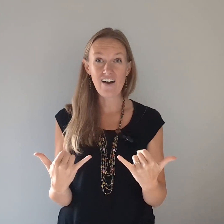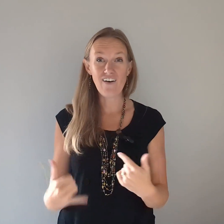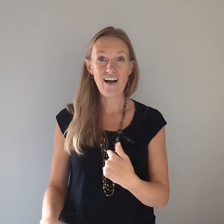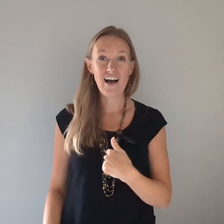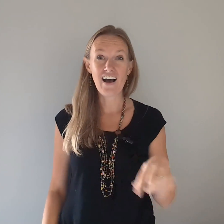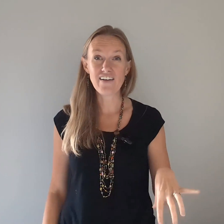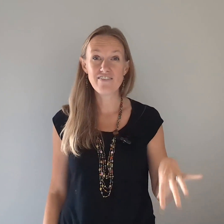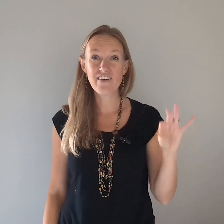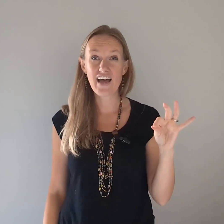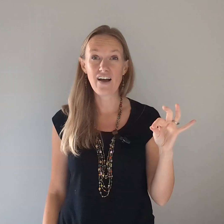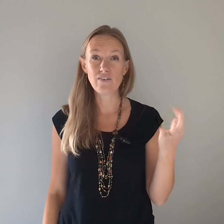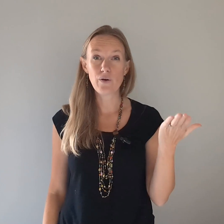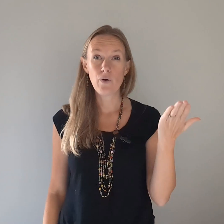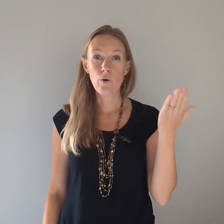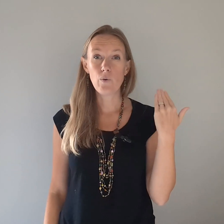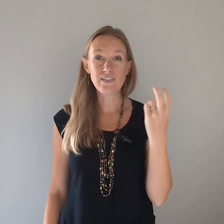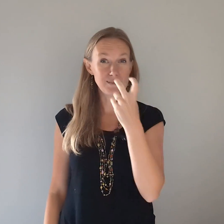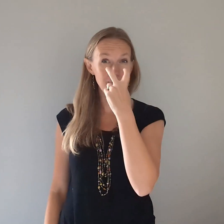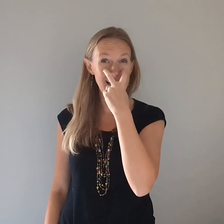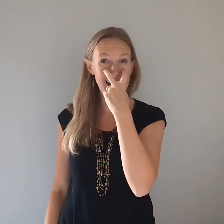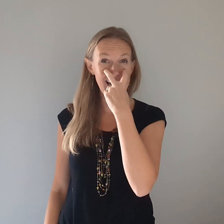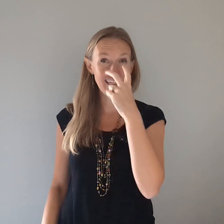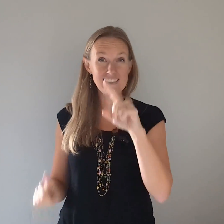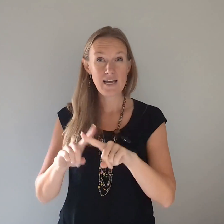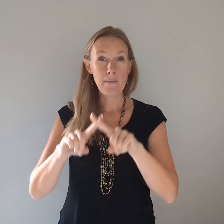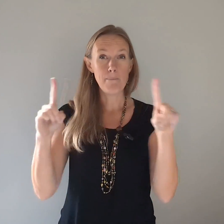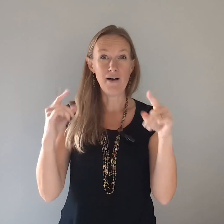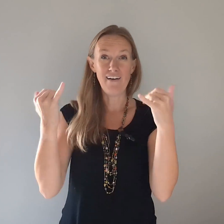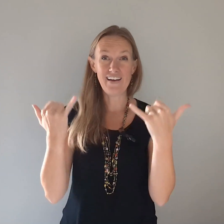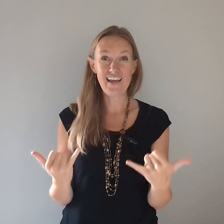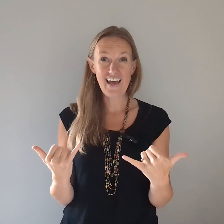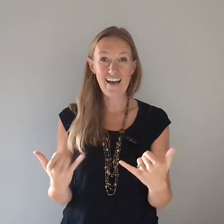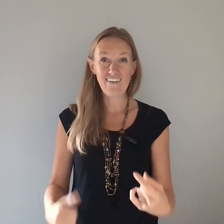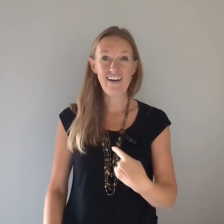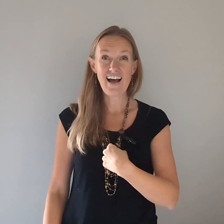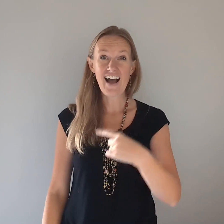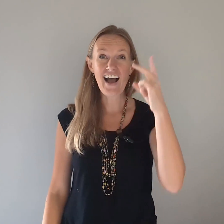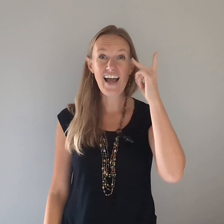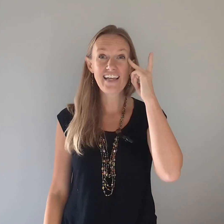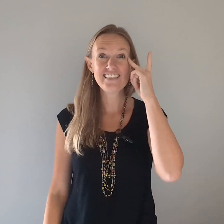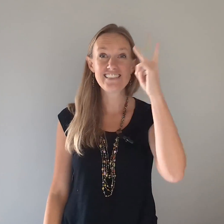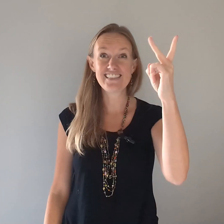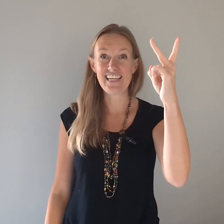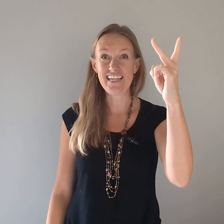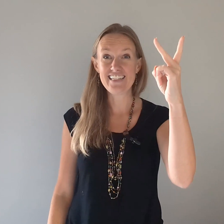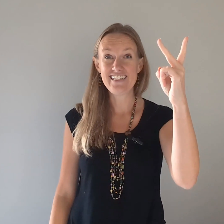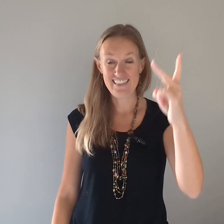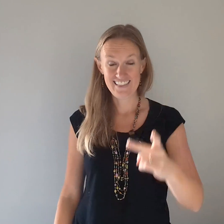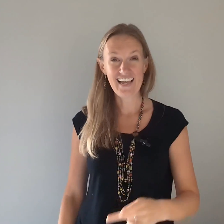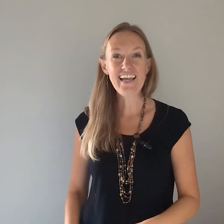now I'm found, was blind, but now I see. Okay,